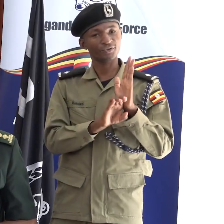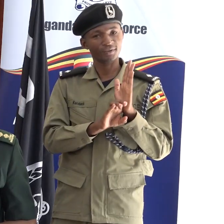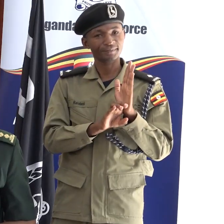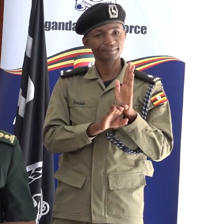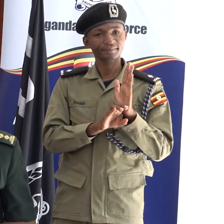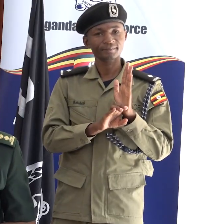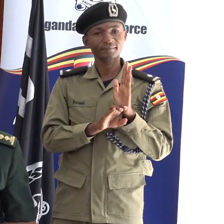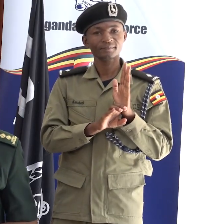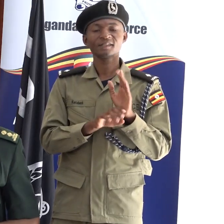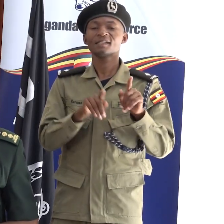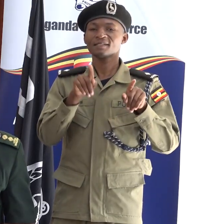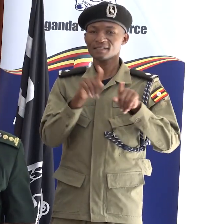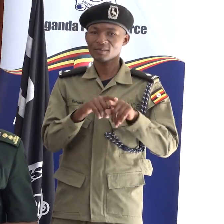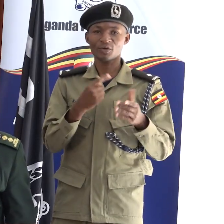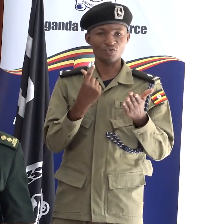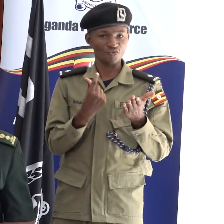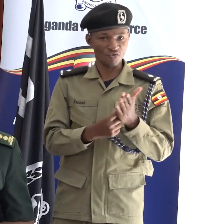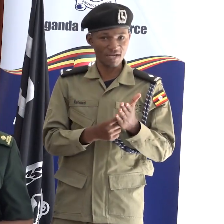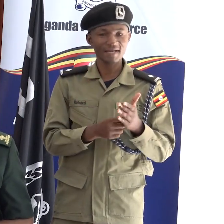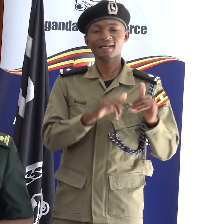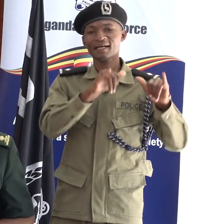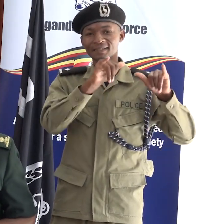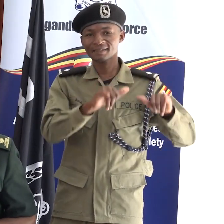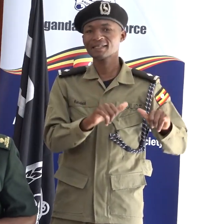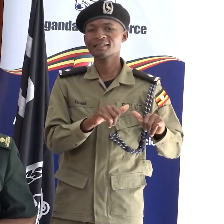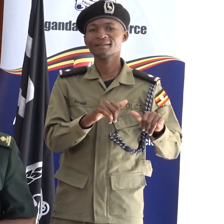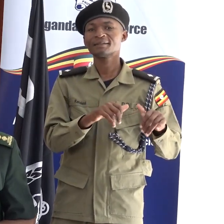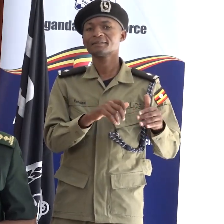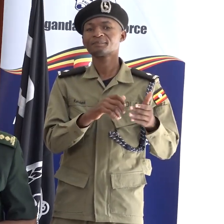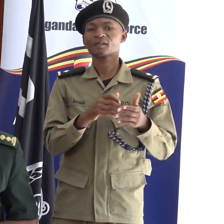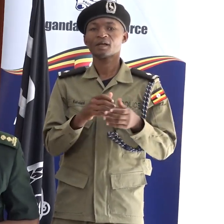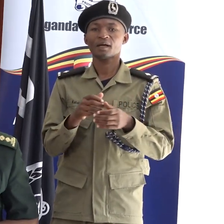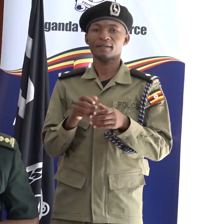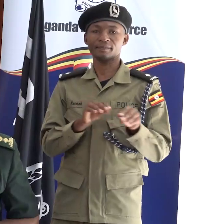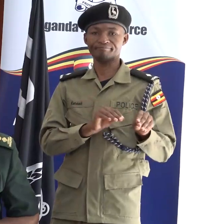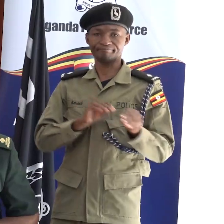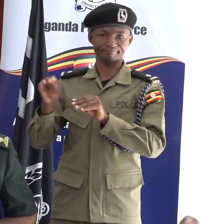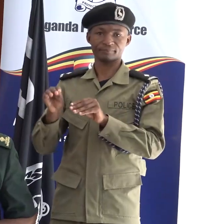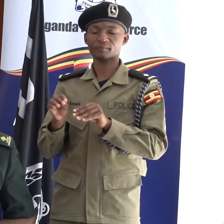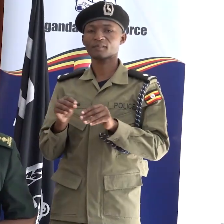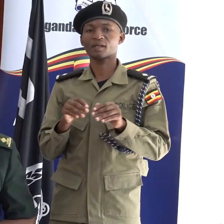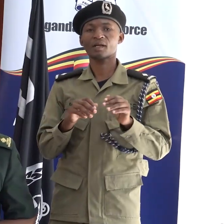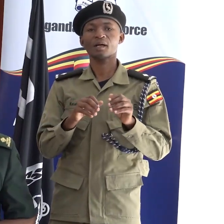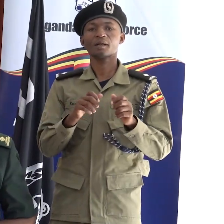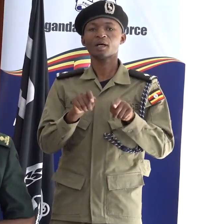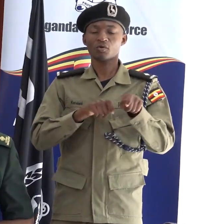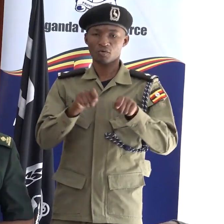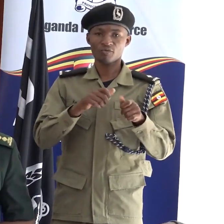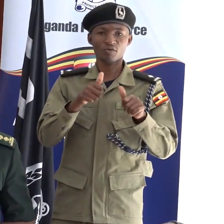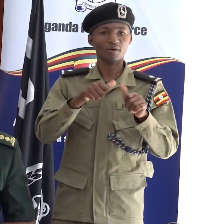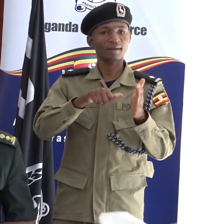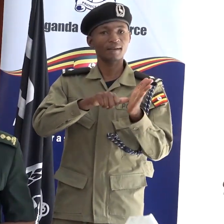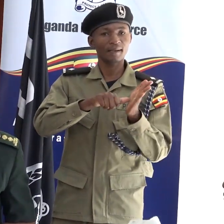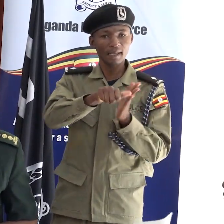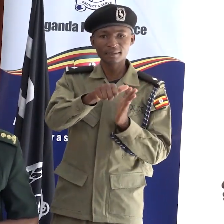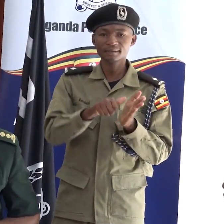and the Uganda Citizenship and Immigration Control Act permit dual citizenship